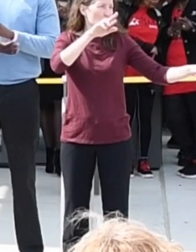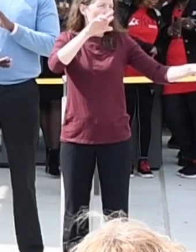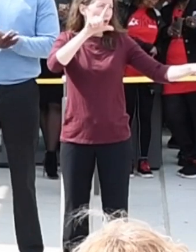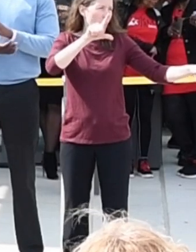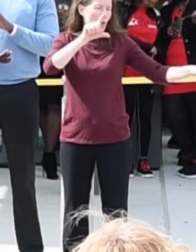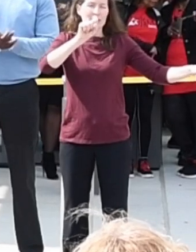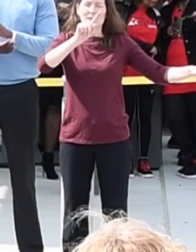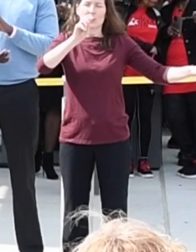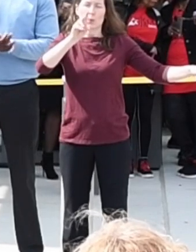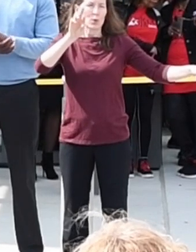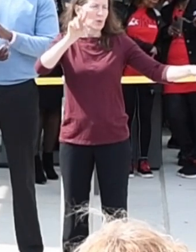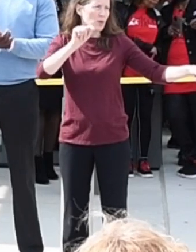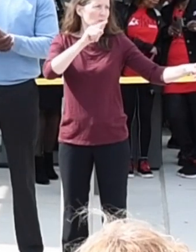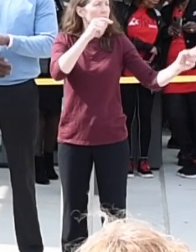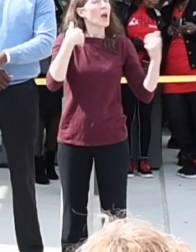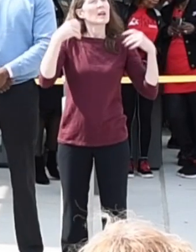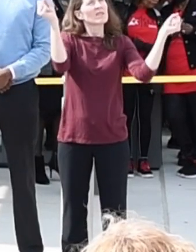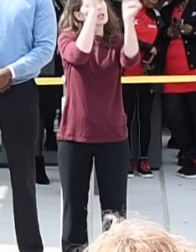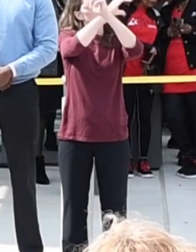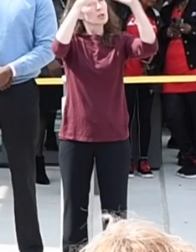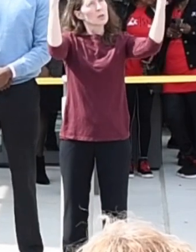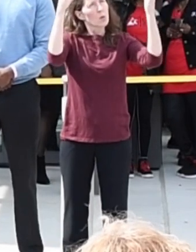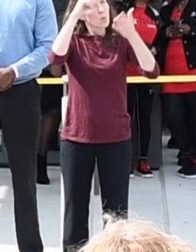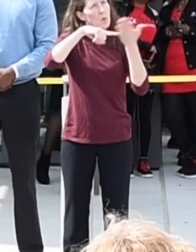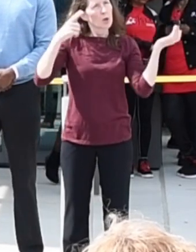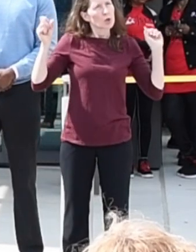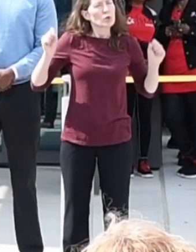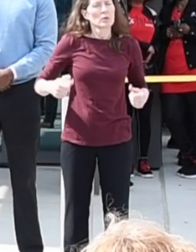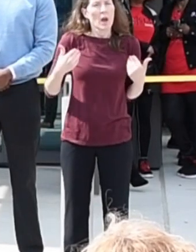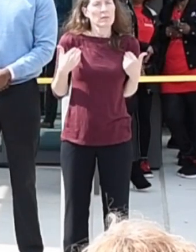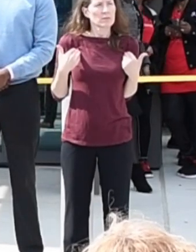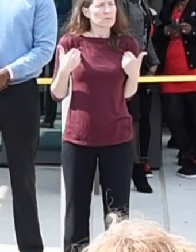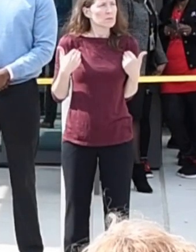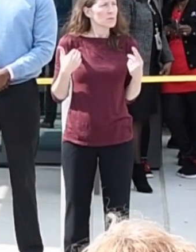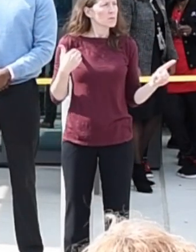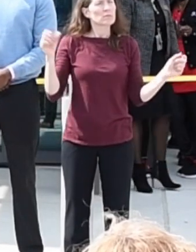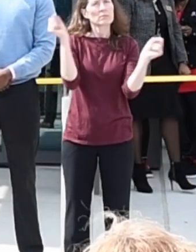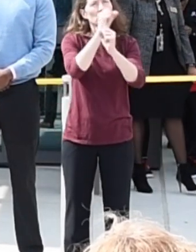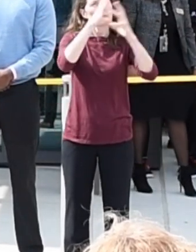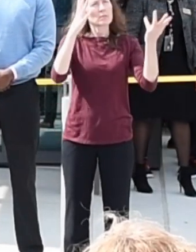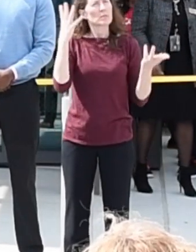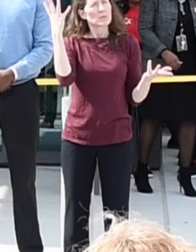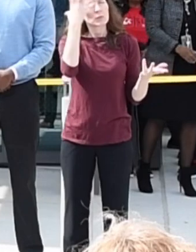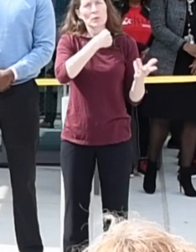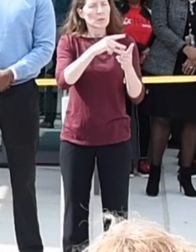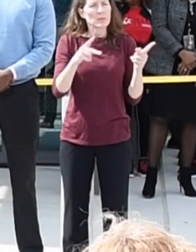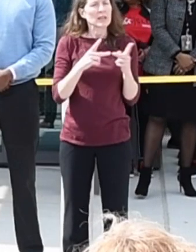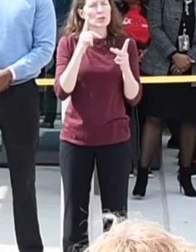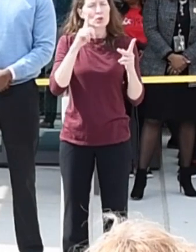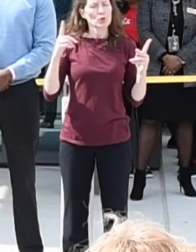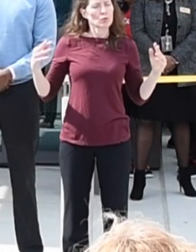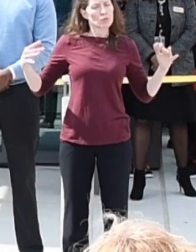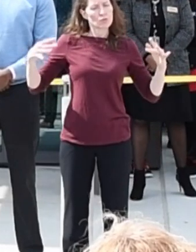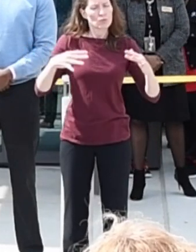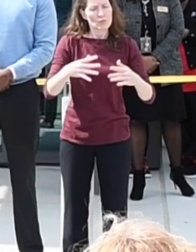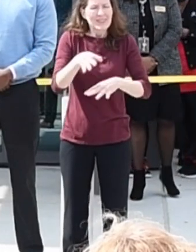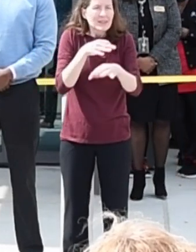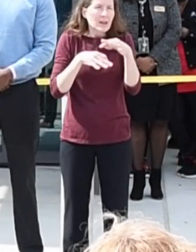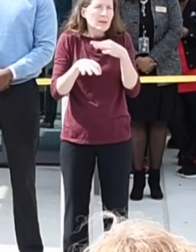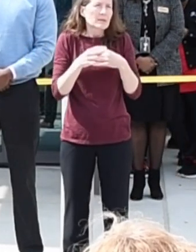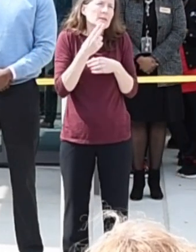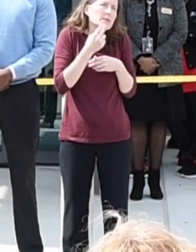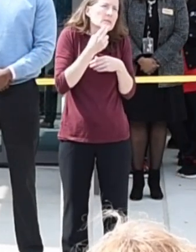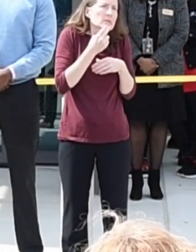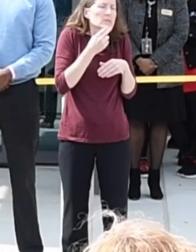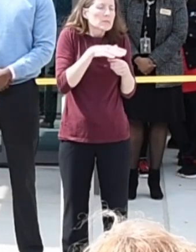vision of what could be. They had a vision of a beautiful gathering place instead of a small area